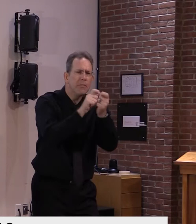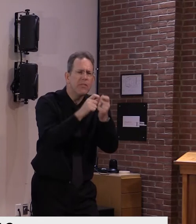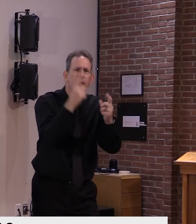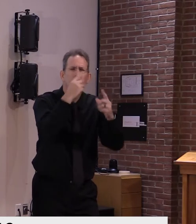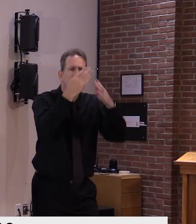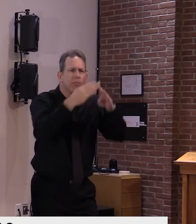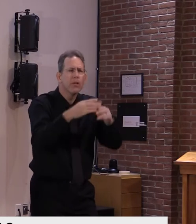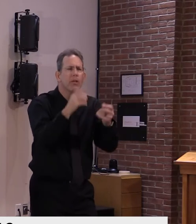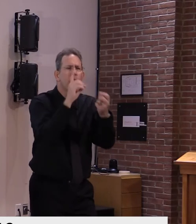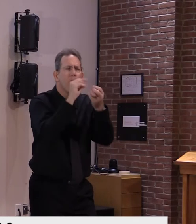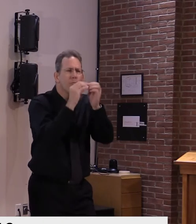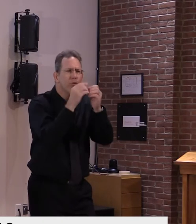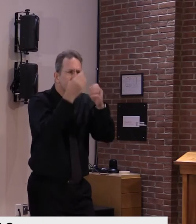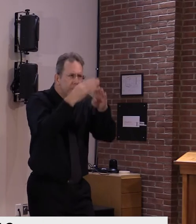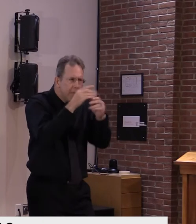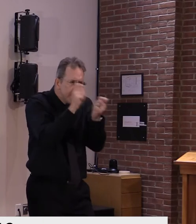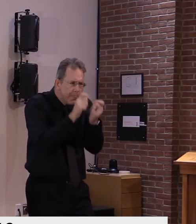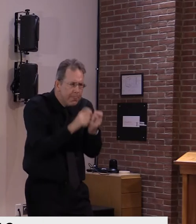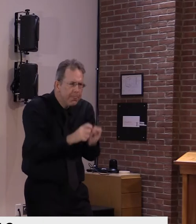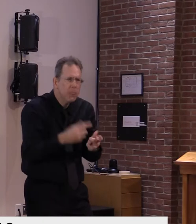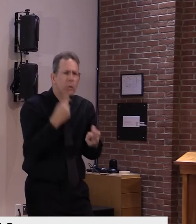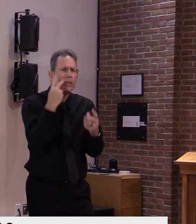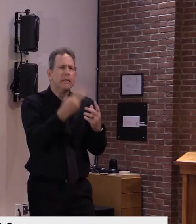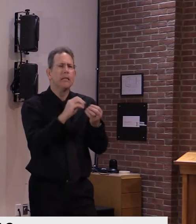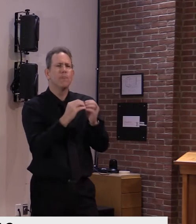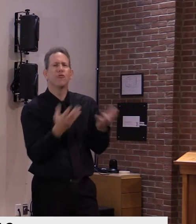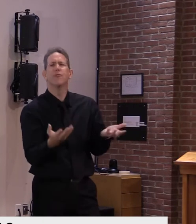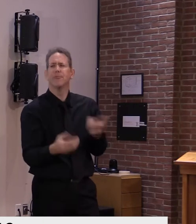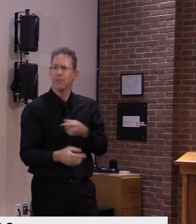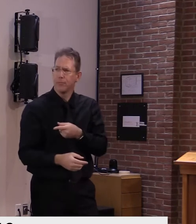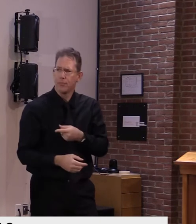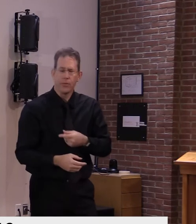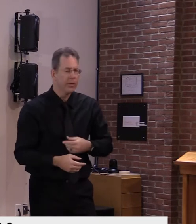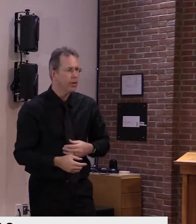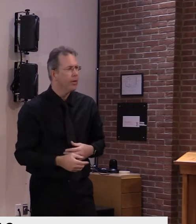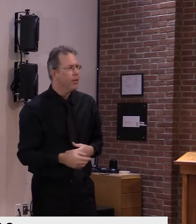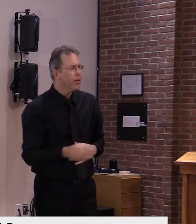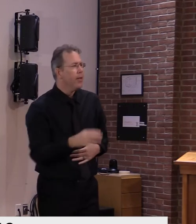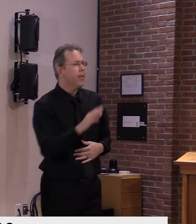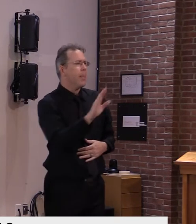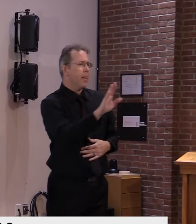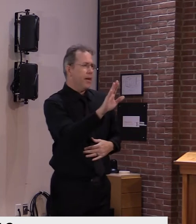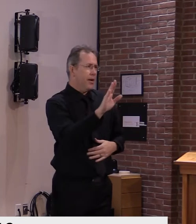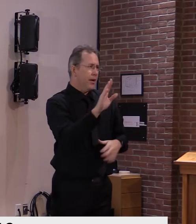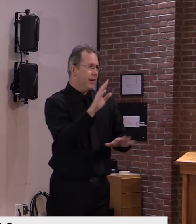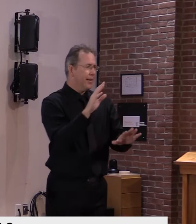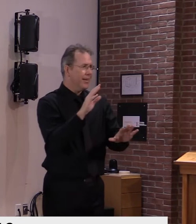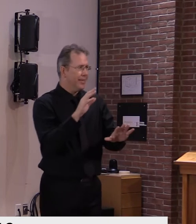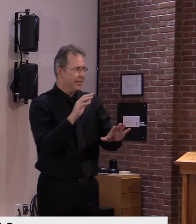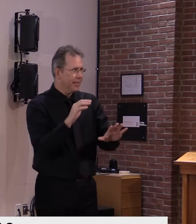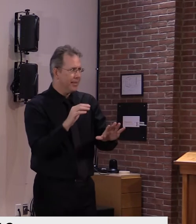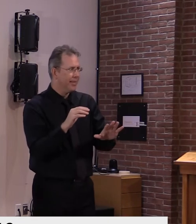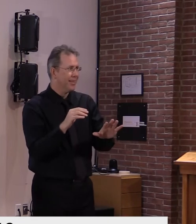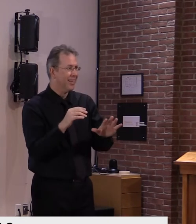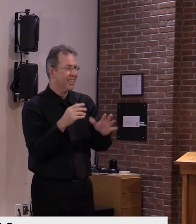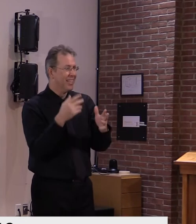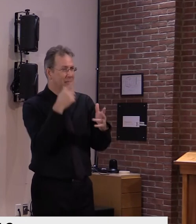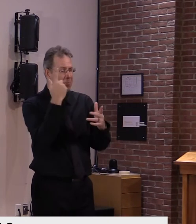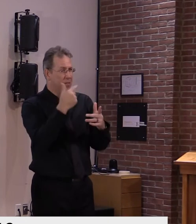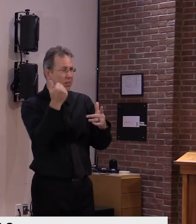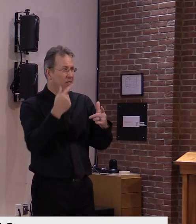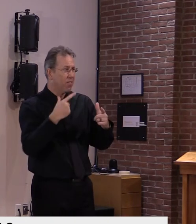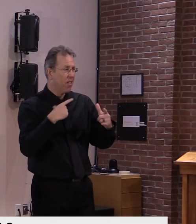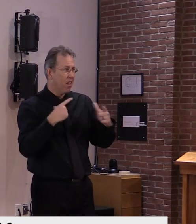not be upgraded today because of the Thanksgiving holiday. I may ask Secretary Smith if he has the answer to